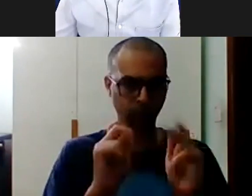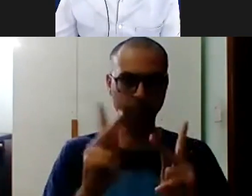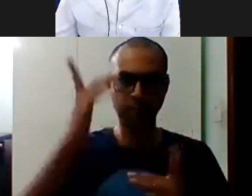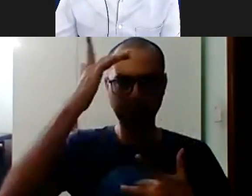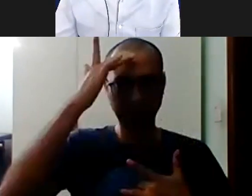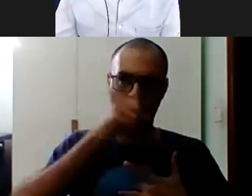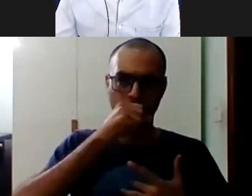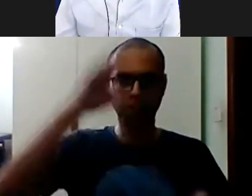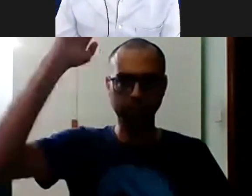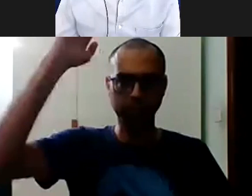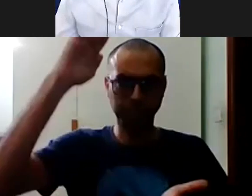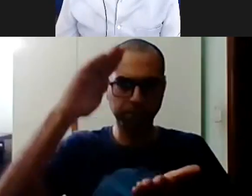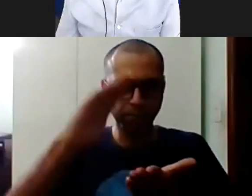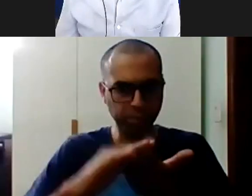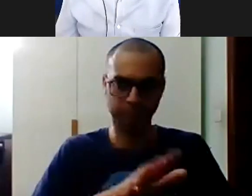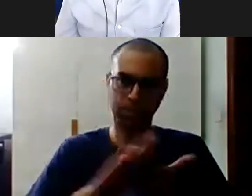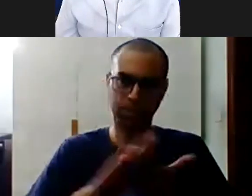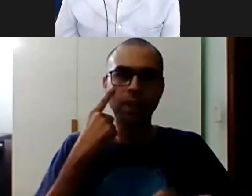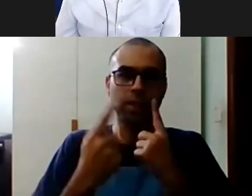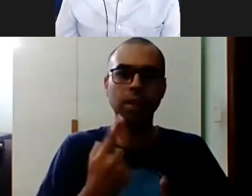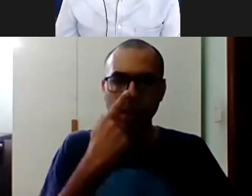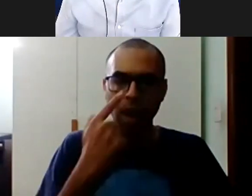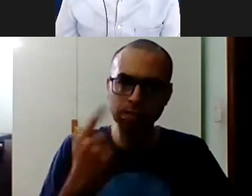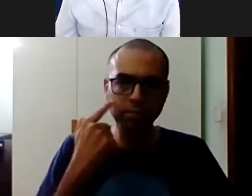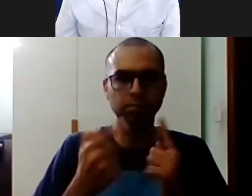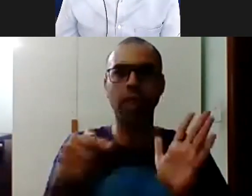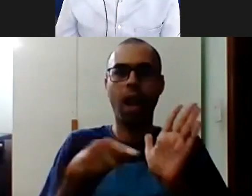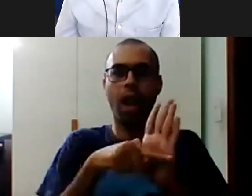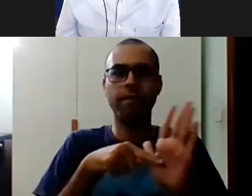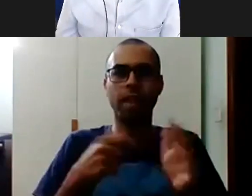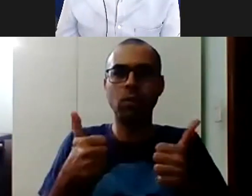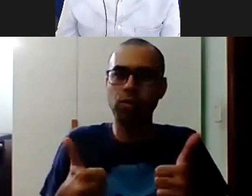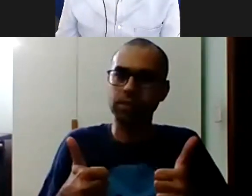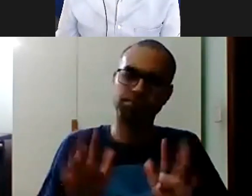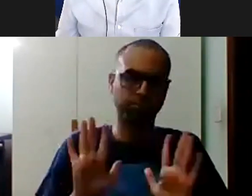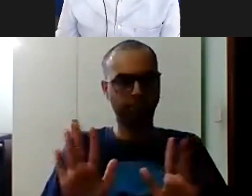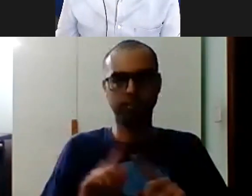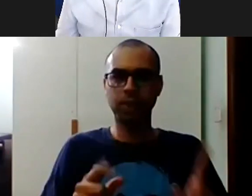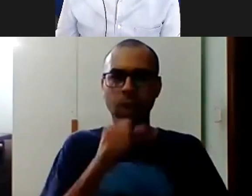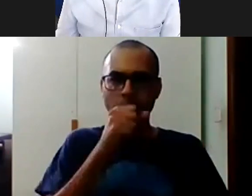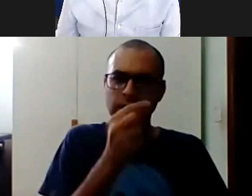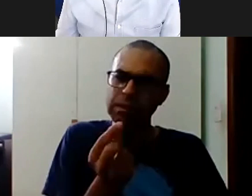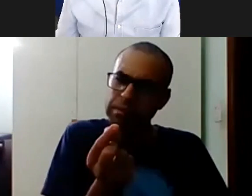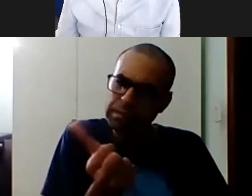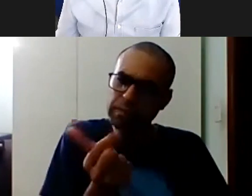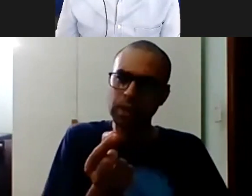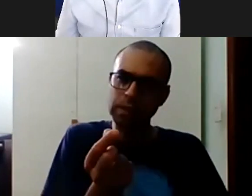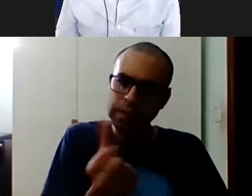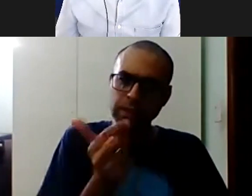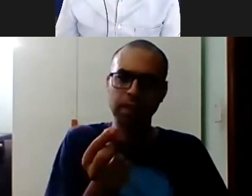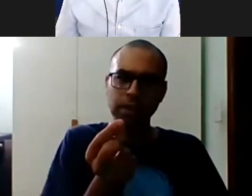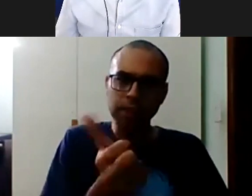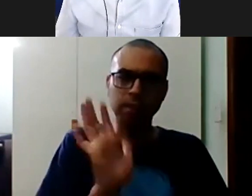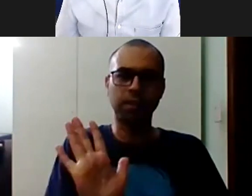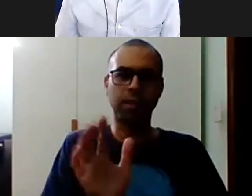Okay, got it. So that is fine. But if we recover from it and we got a test and it was negative, but still That's we